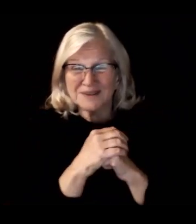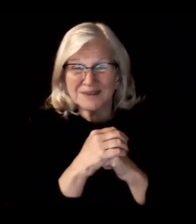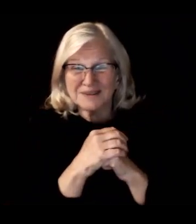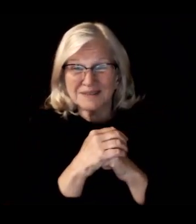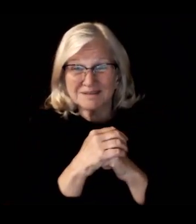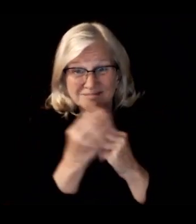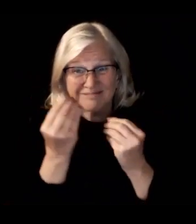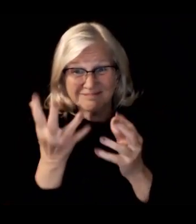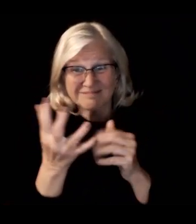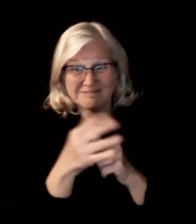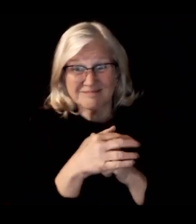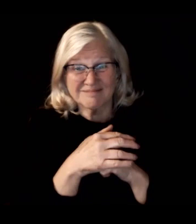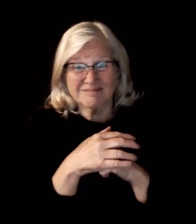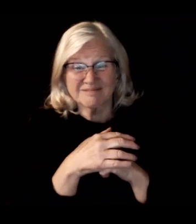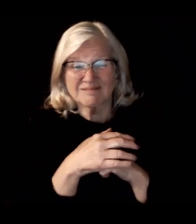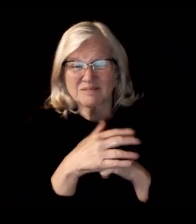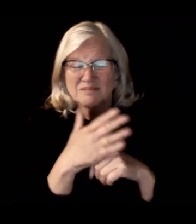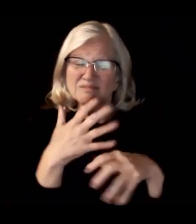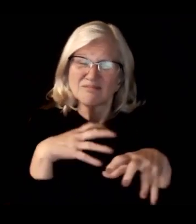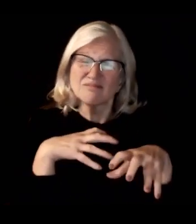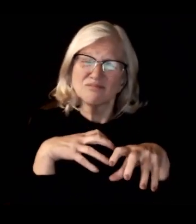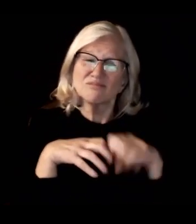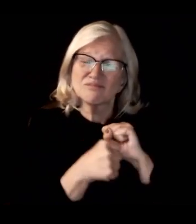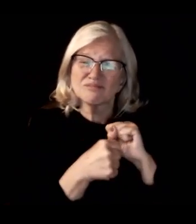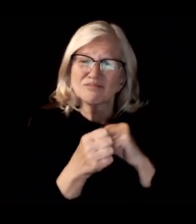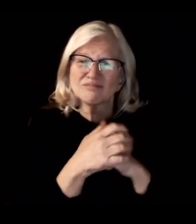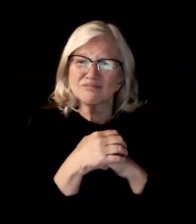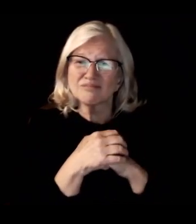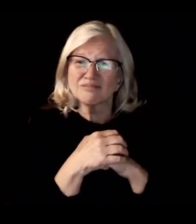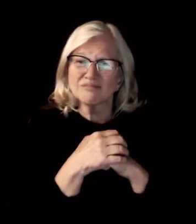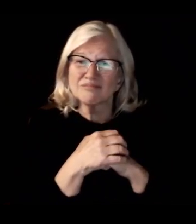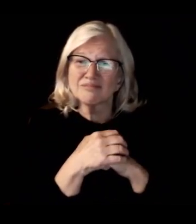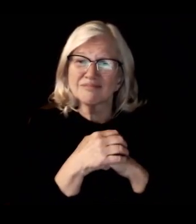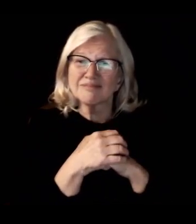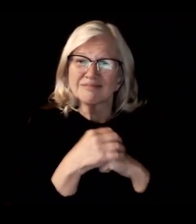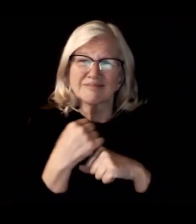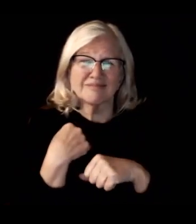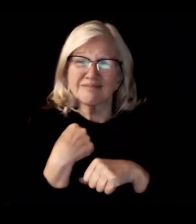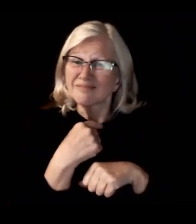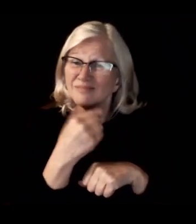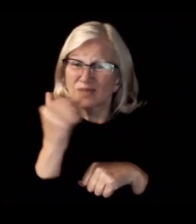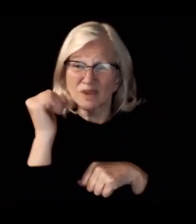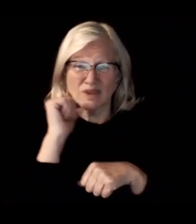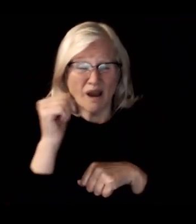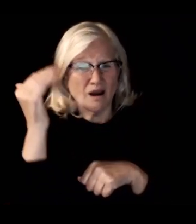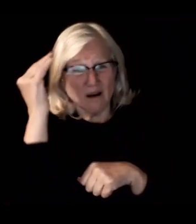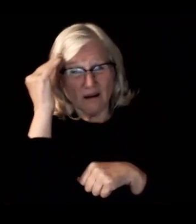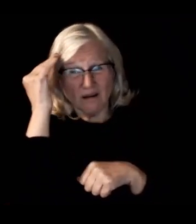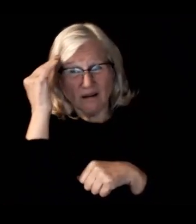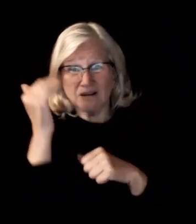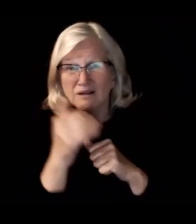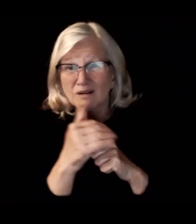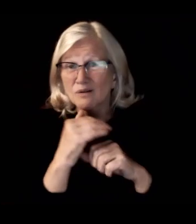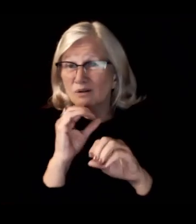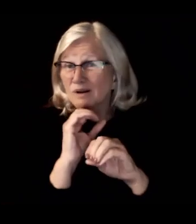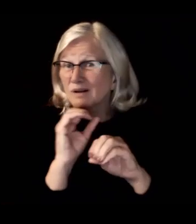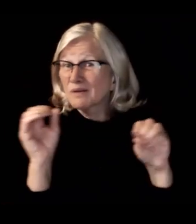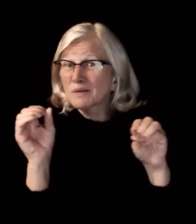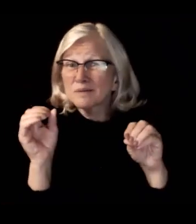Little did we know that we would not meet again in person, inside, until July